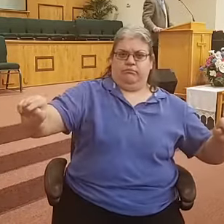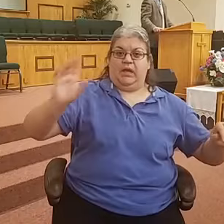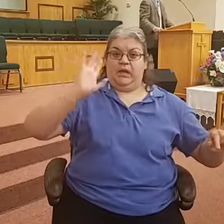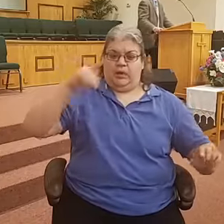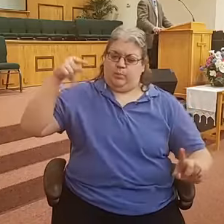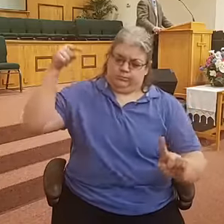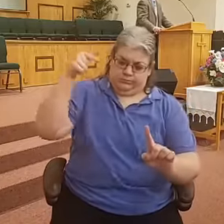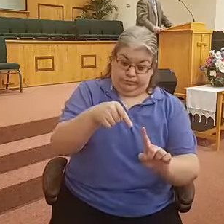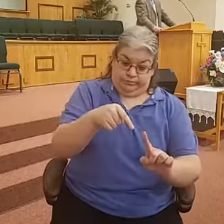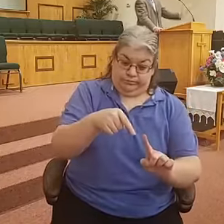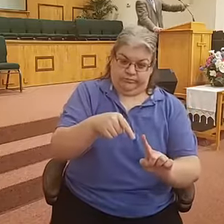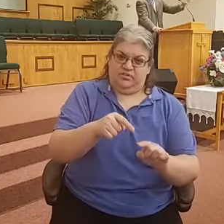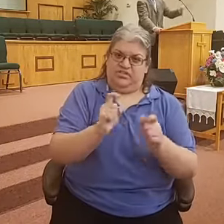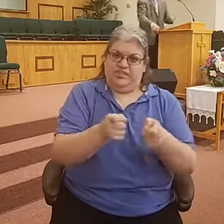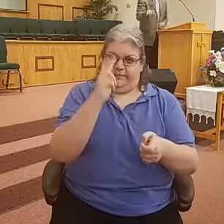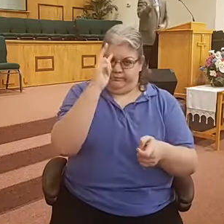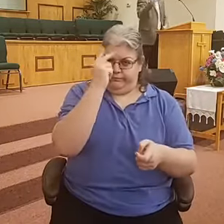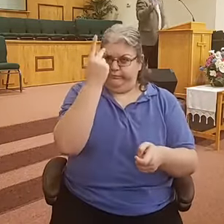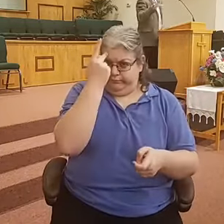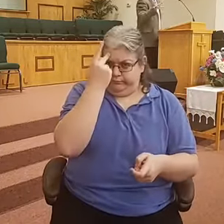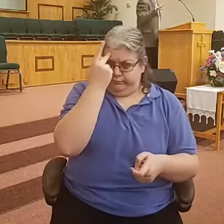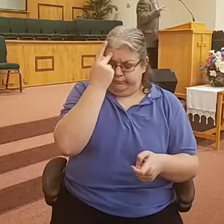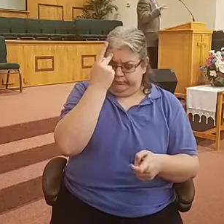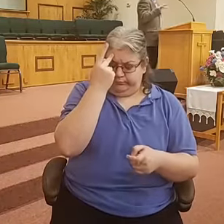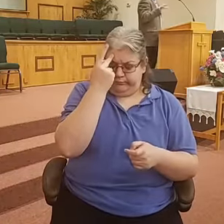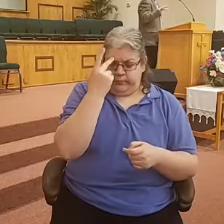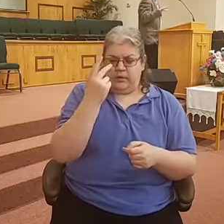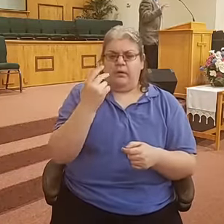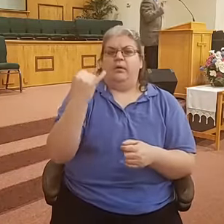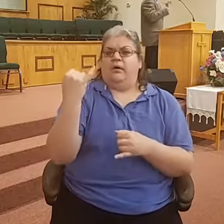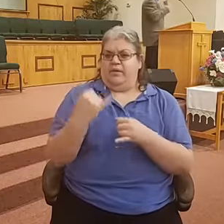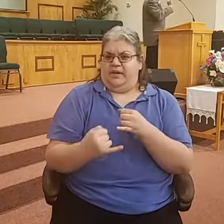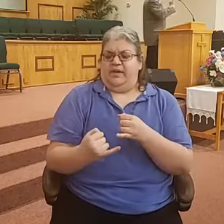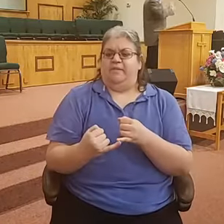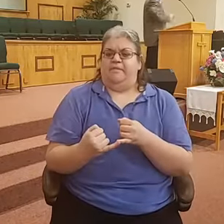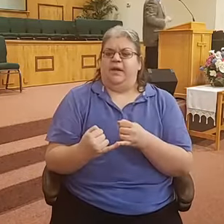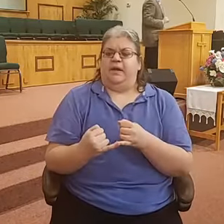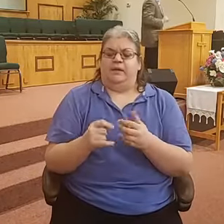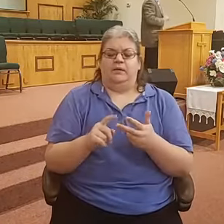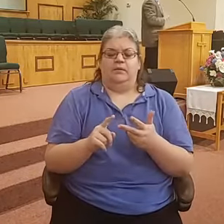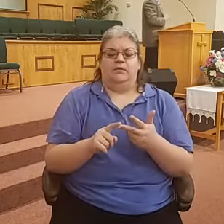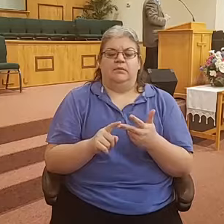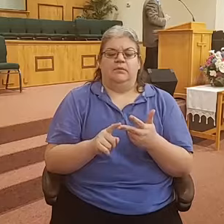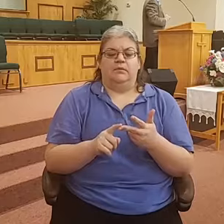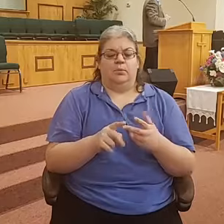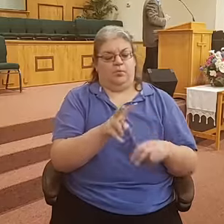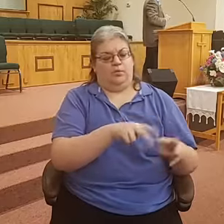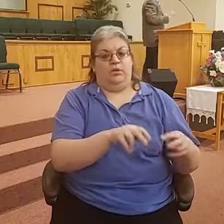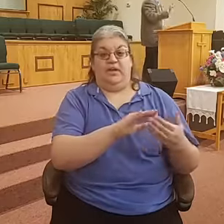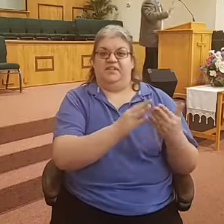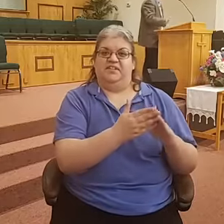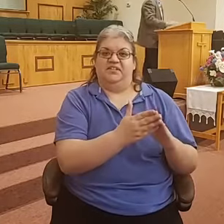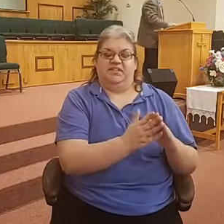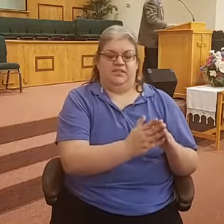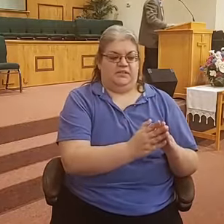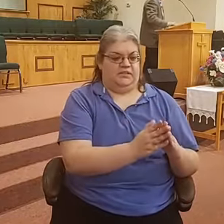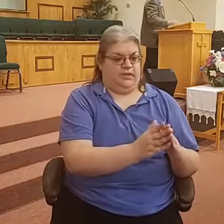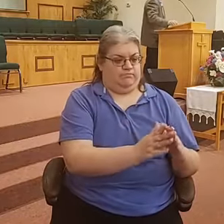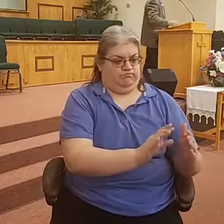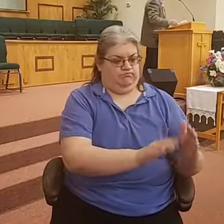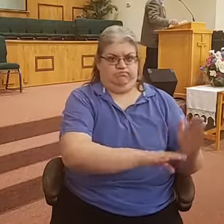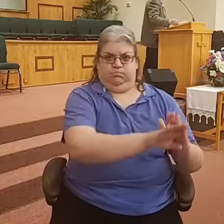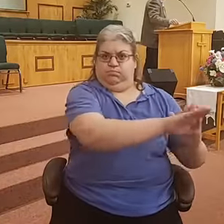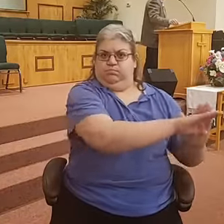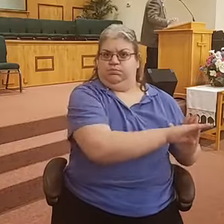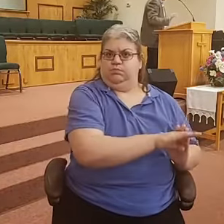misunderstood gift. And then finally, we're going to look at the redeveloped cities. And so let's just begin